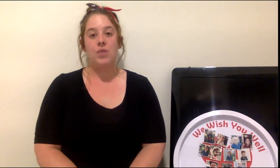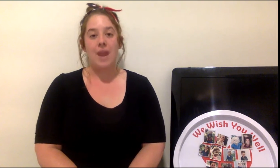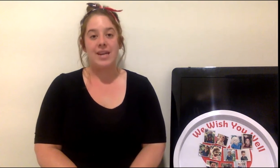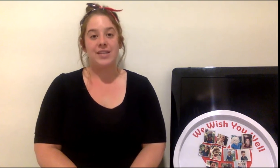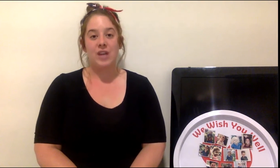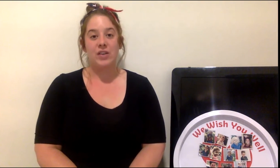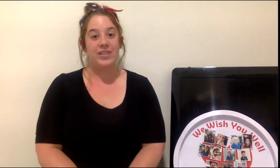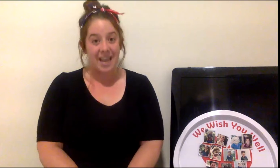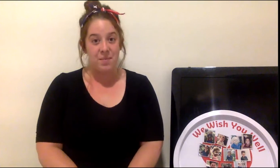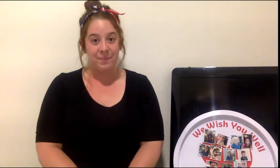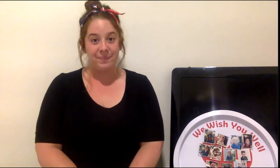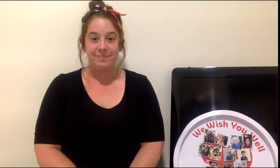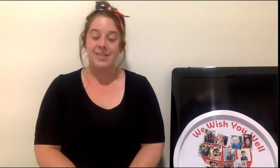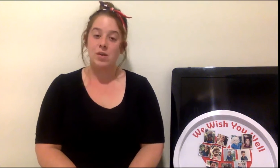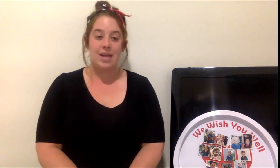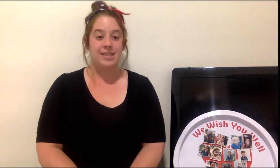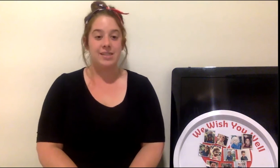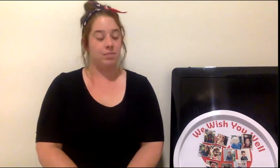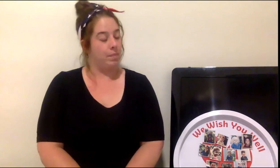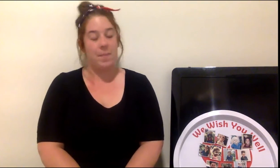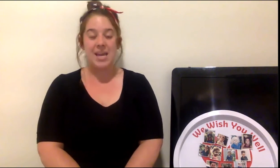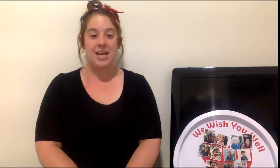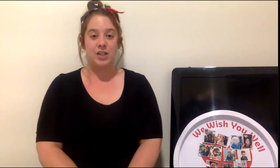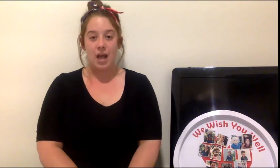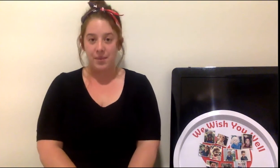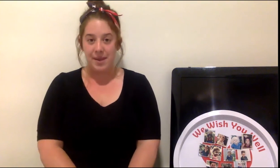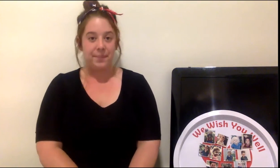ready to start their day. So let's begin, shall we?